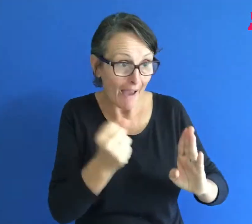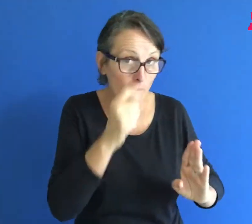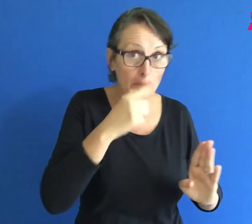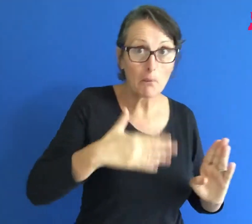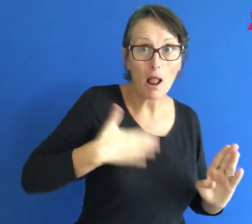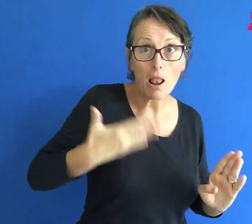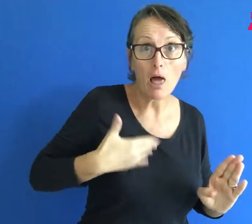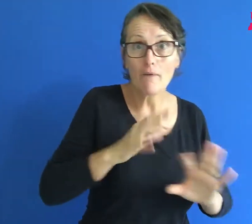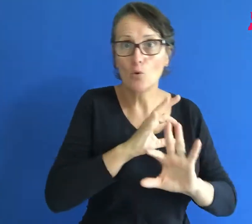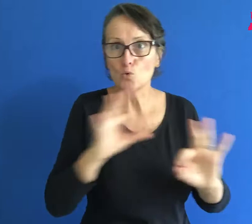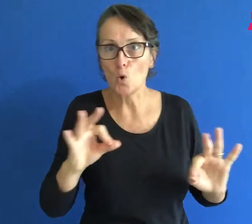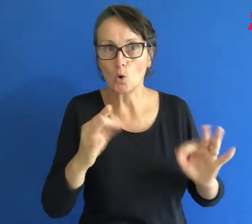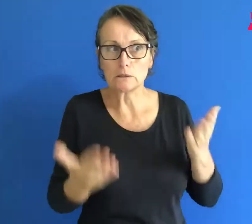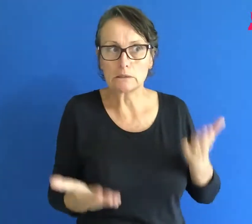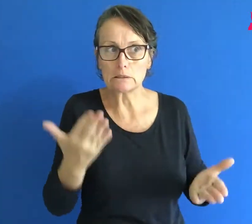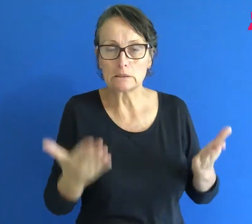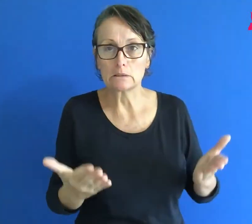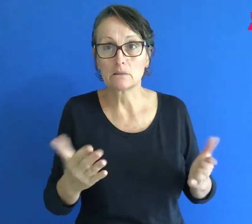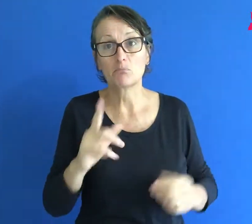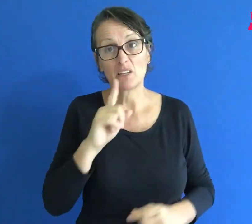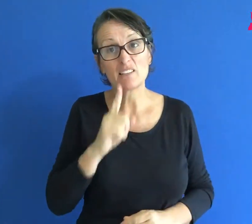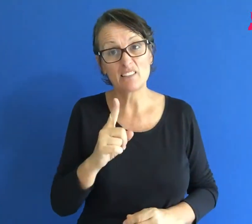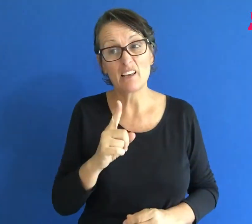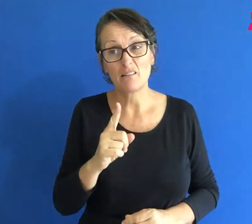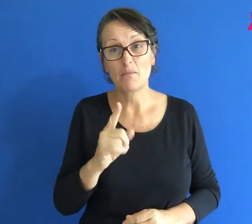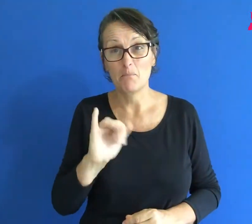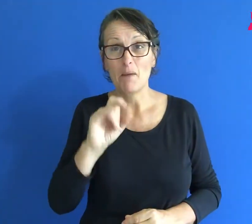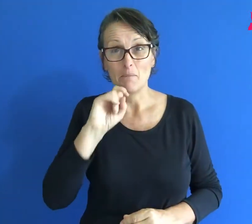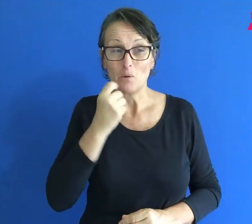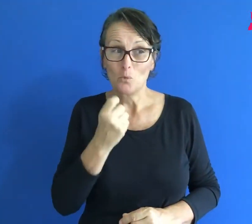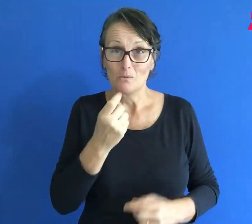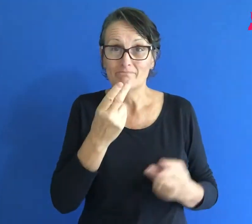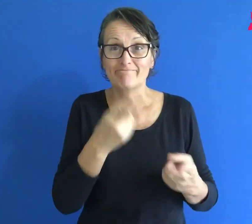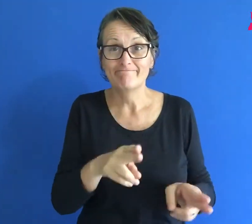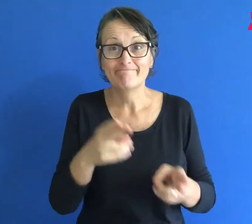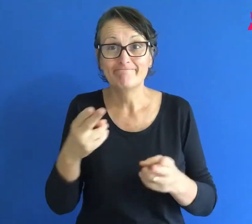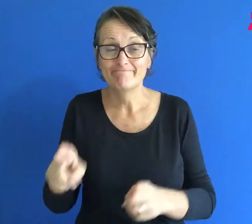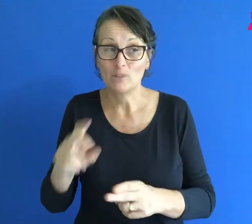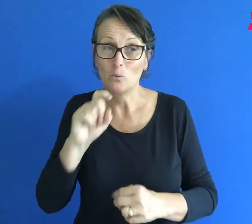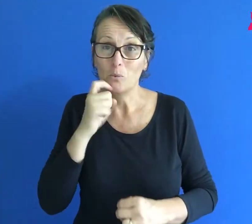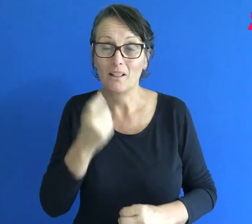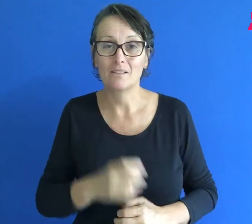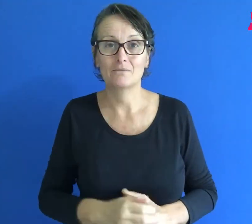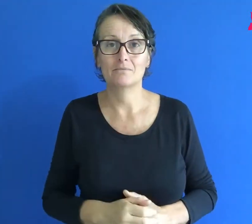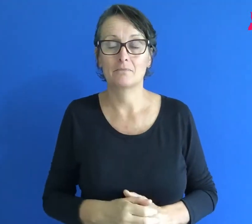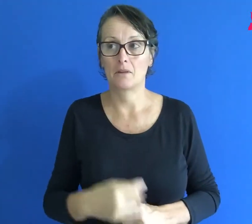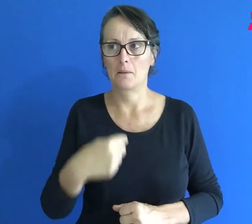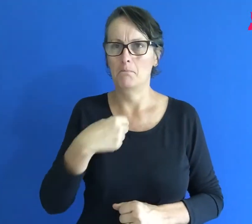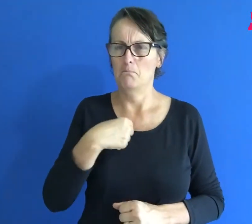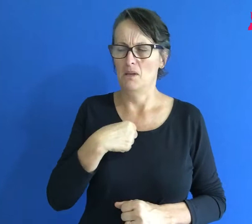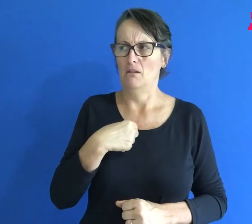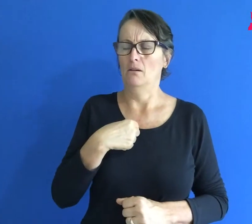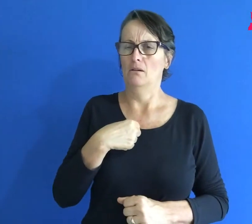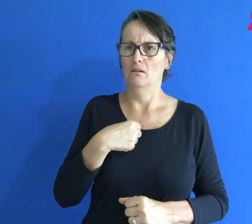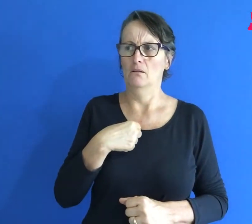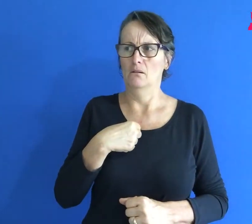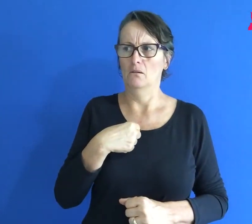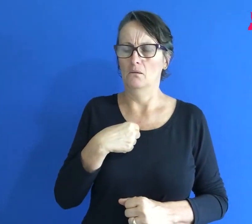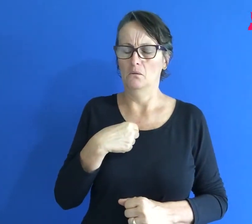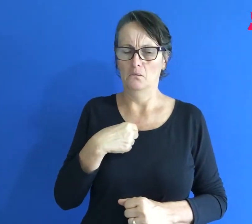But don't be surprised at what we might find. I was sort of thinking, oh, okay, this could